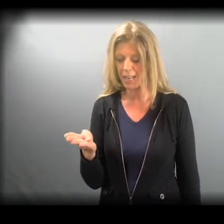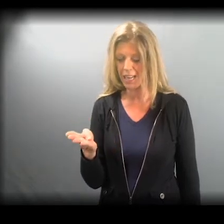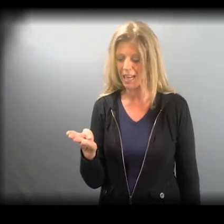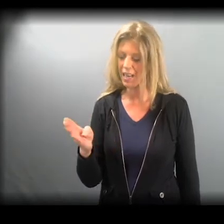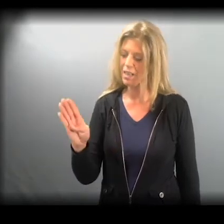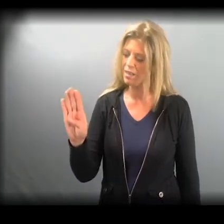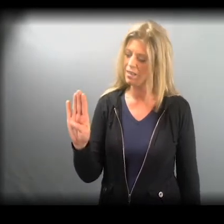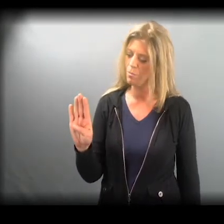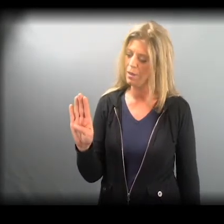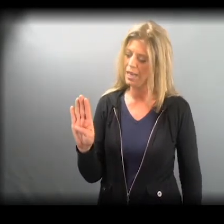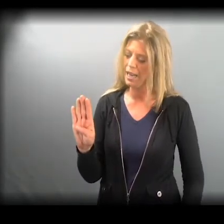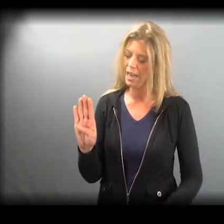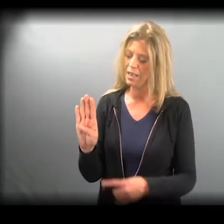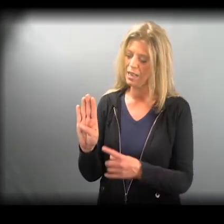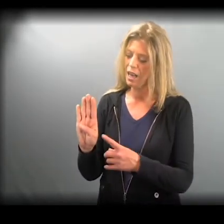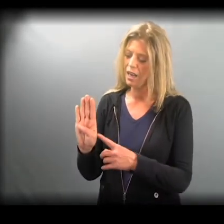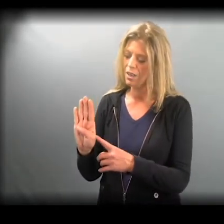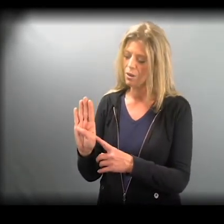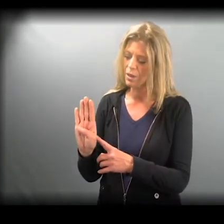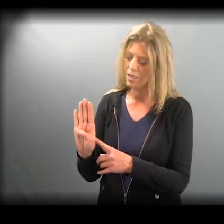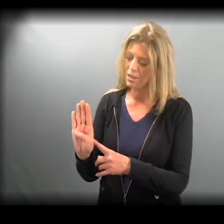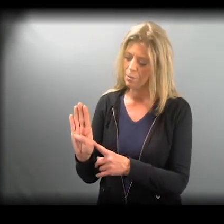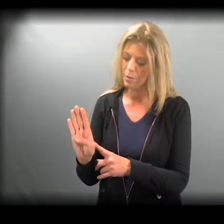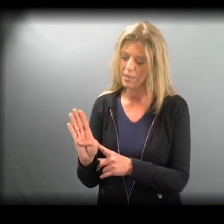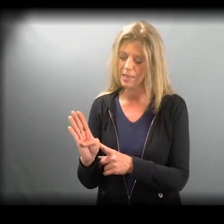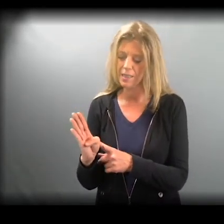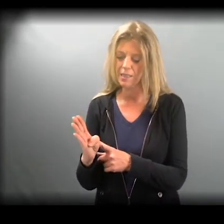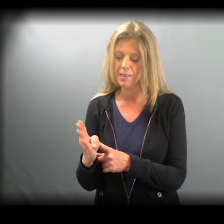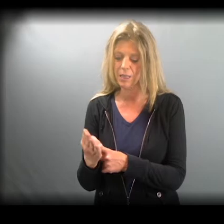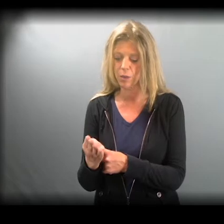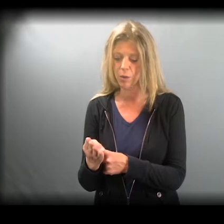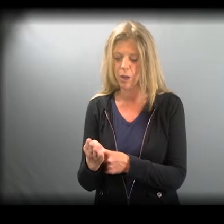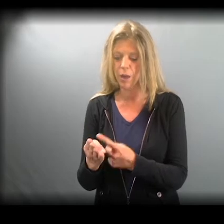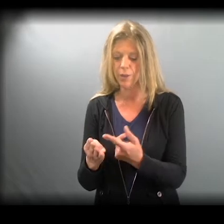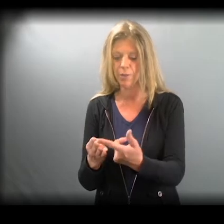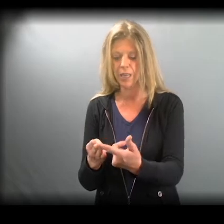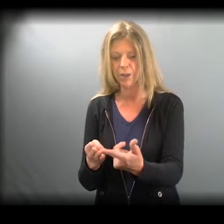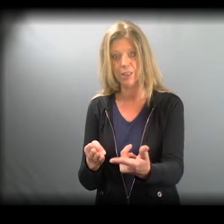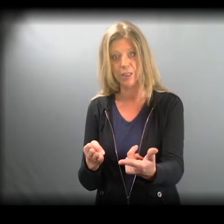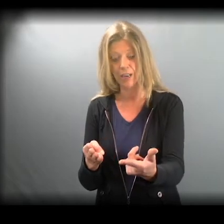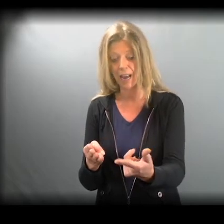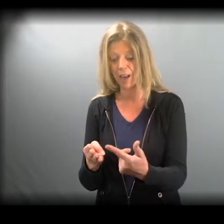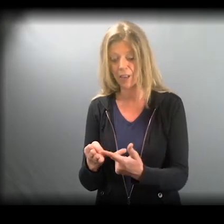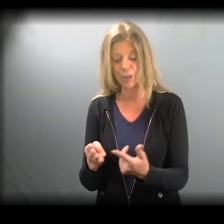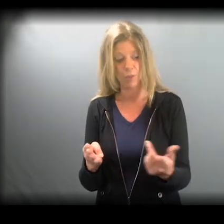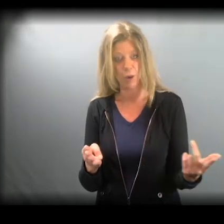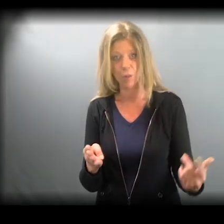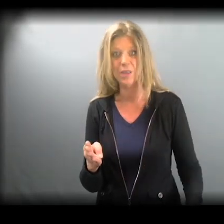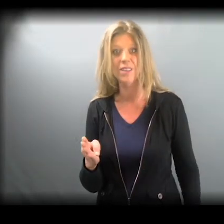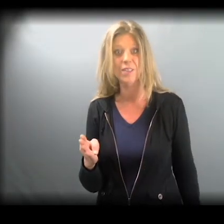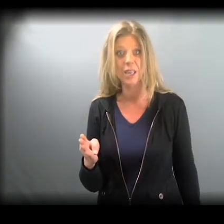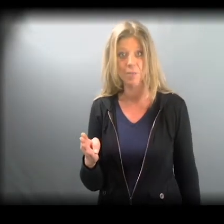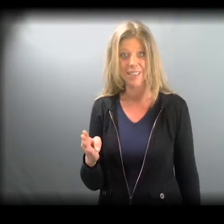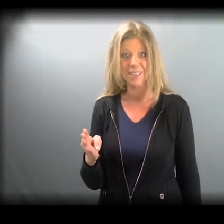B. It's a B hand, and you're going to twist it so your fingers are out and your palm is to the opposite